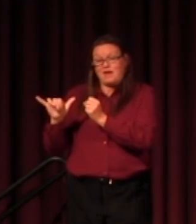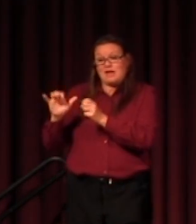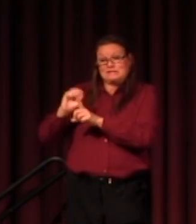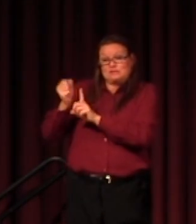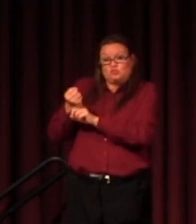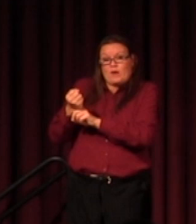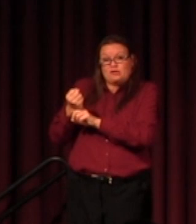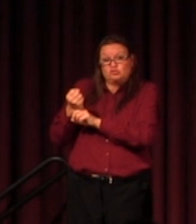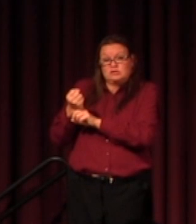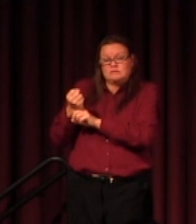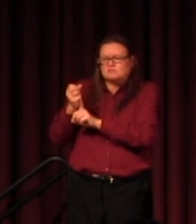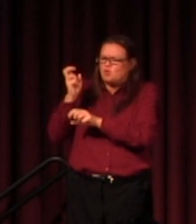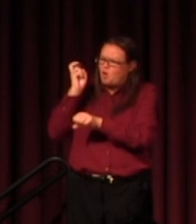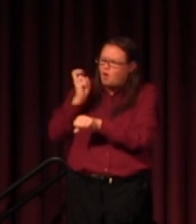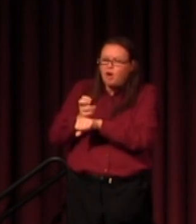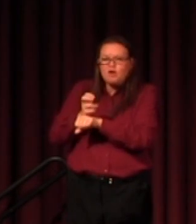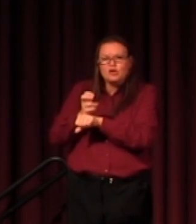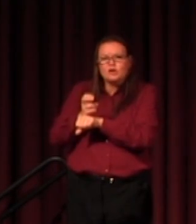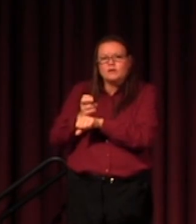That's hard.